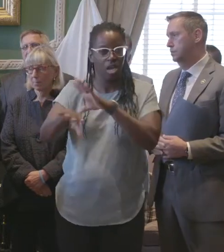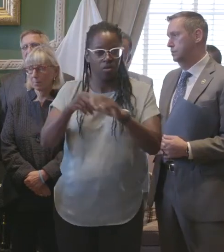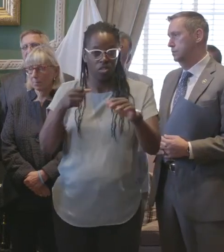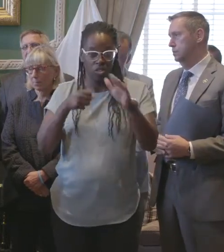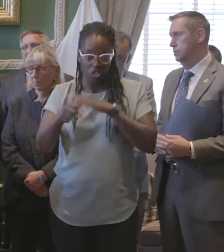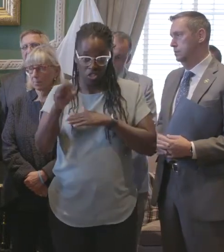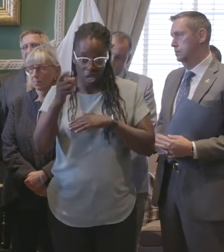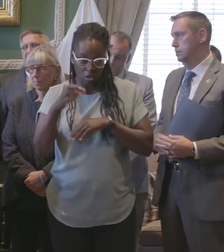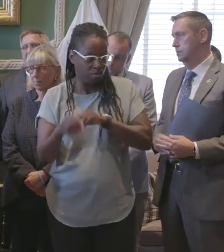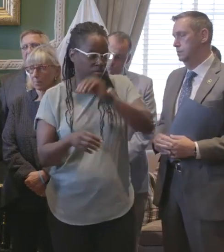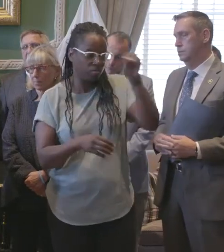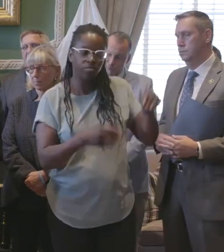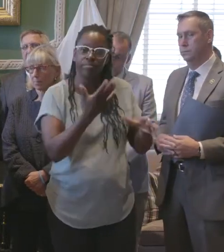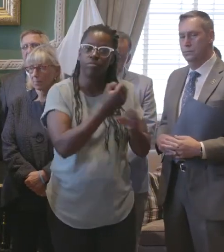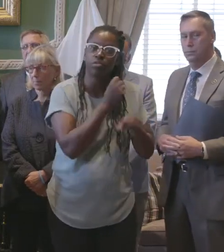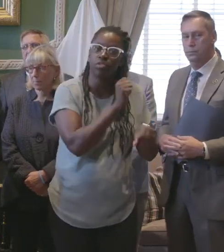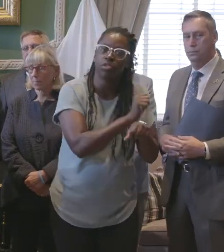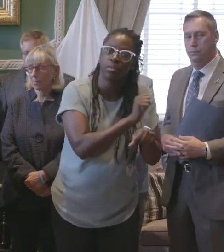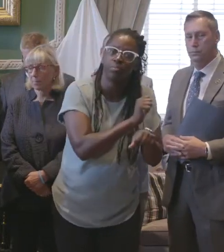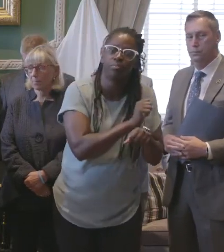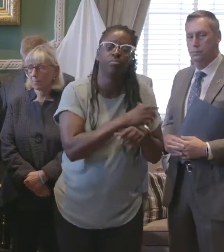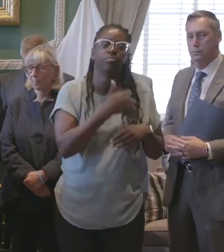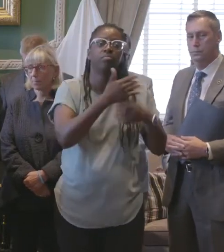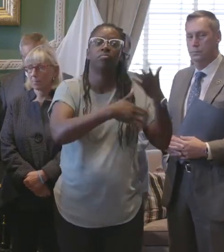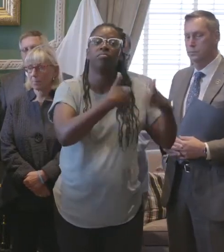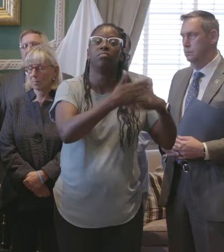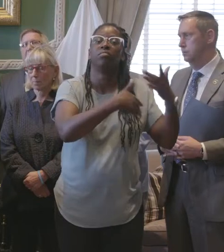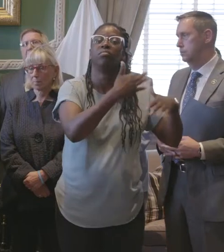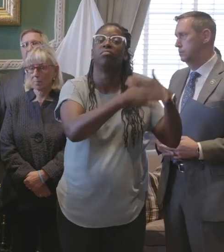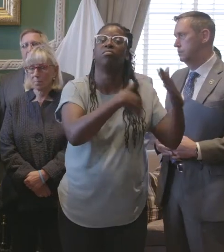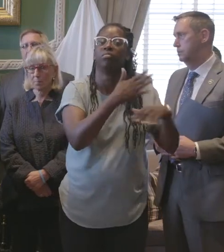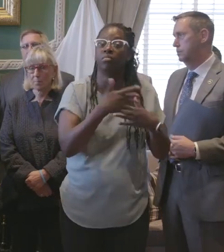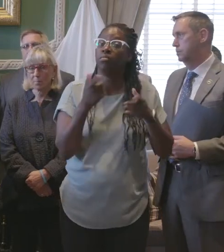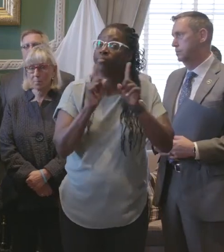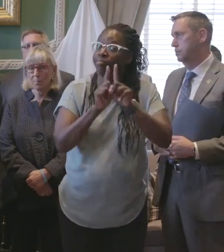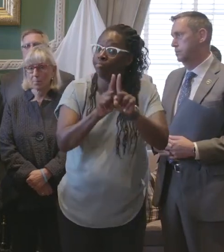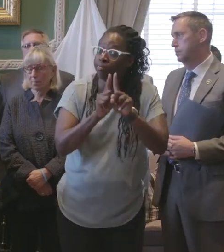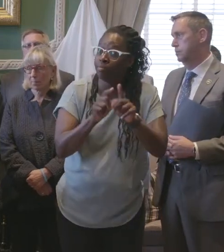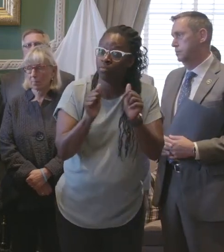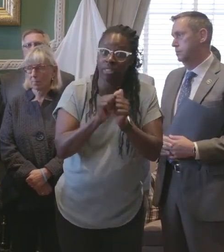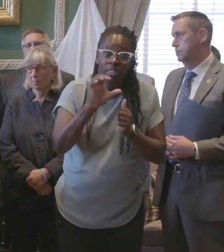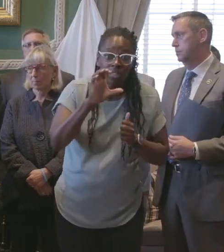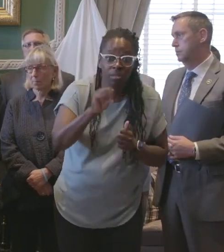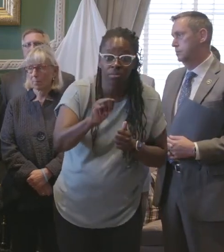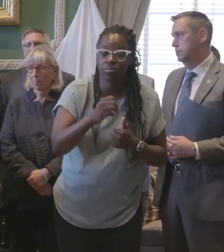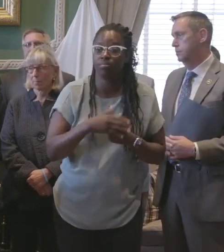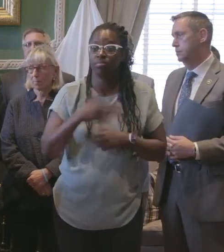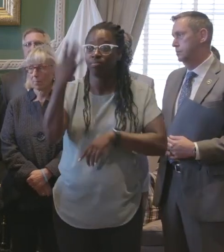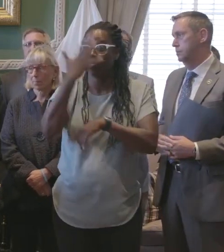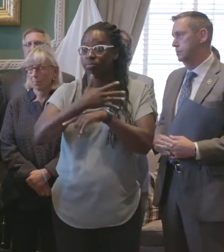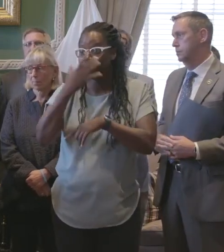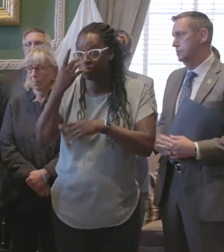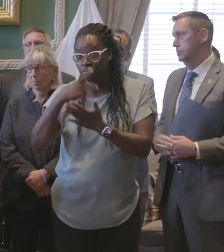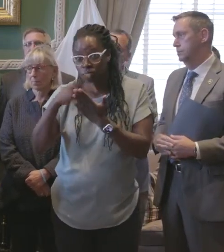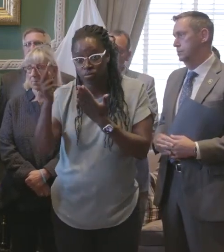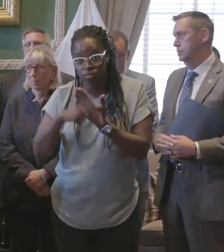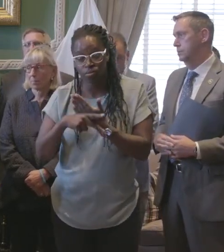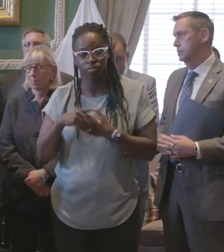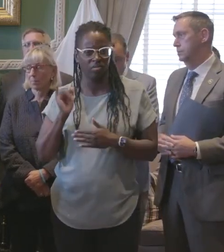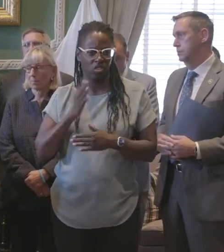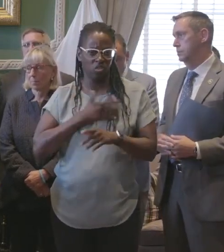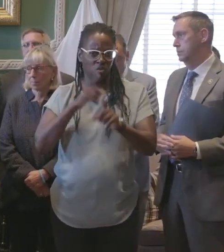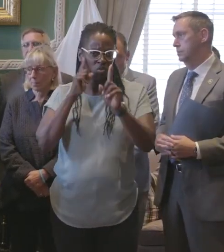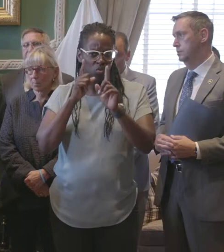so that people are able to move out of shelter with case management. That's what this five-day program is about, because we need to open up more spots in that